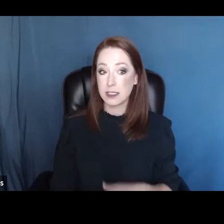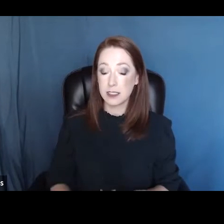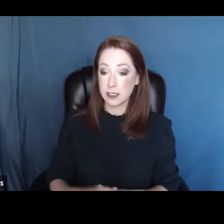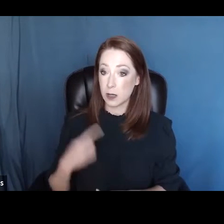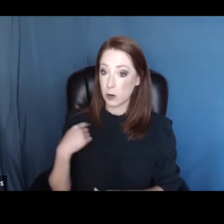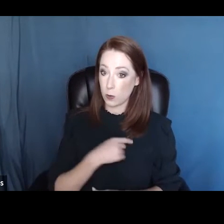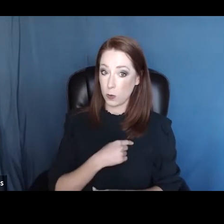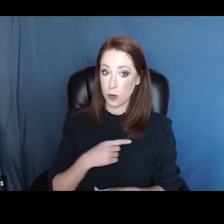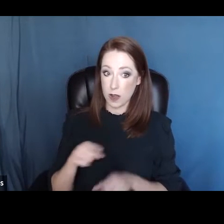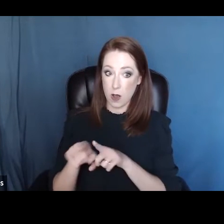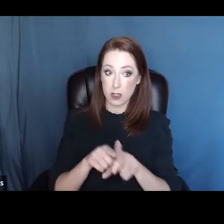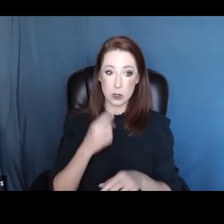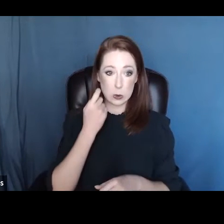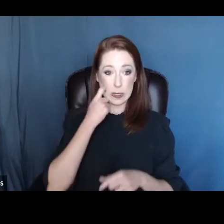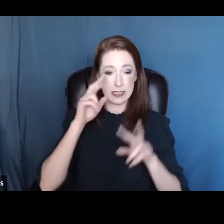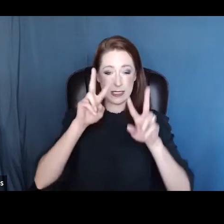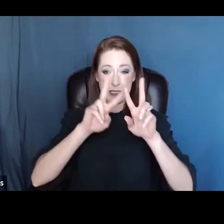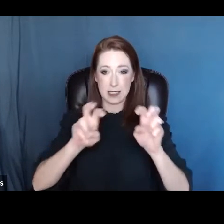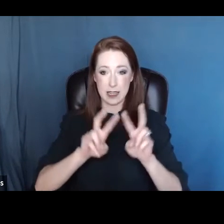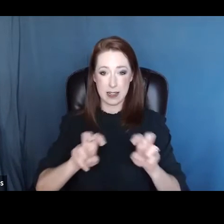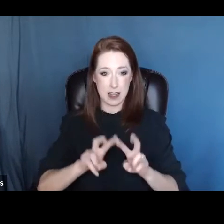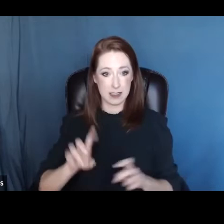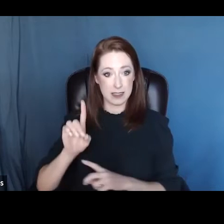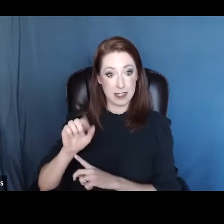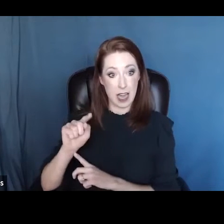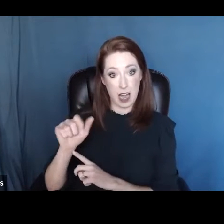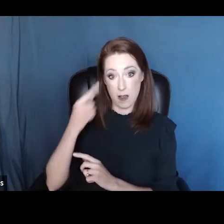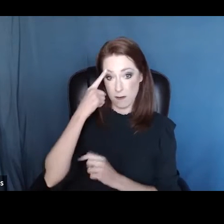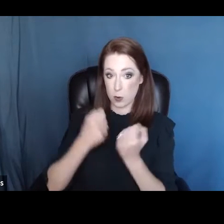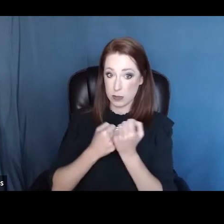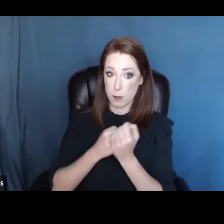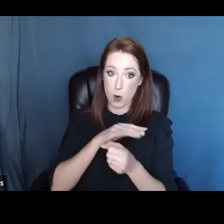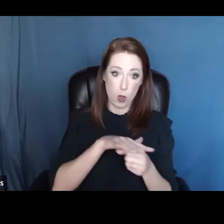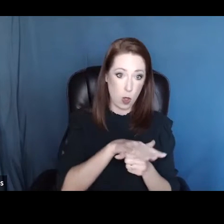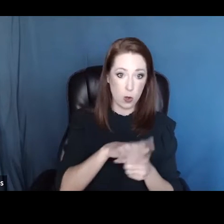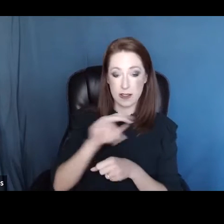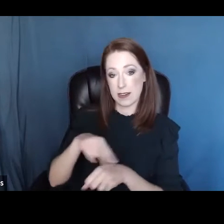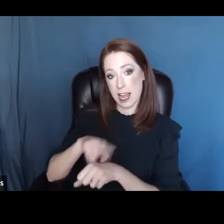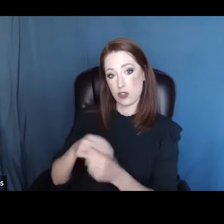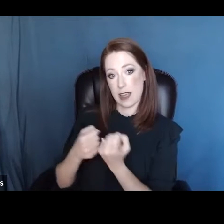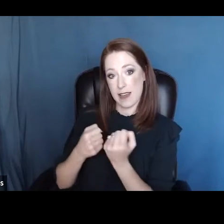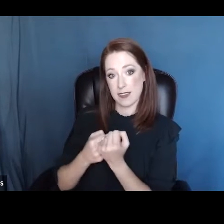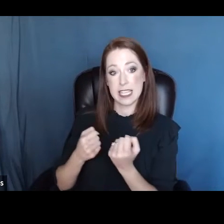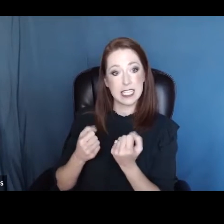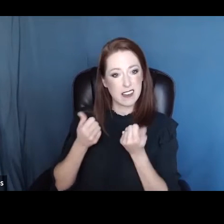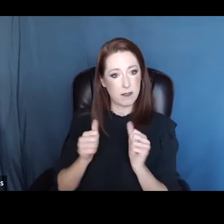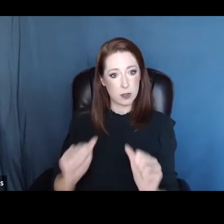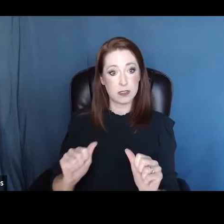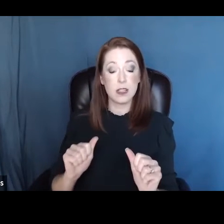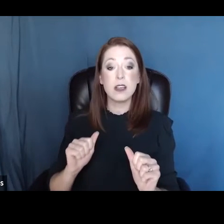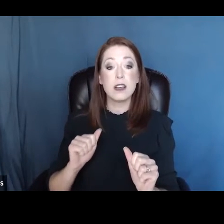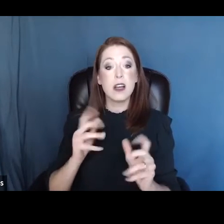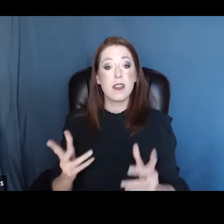more recently have analyzed data to support local and national advocacy efforts. And again, this is part of our goal as